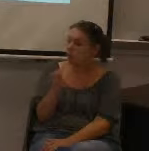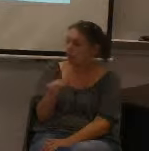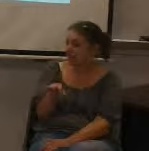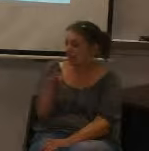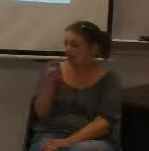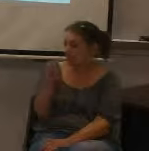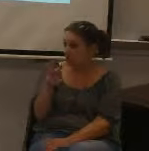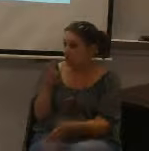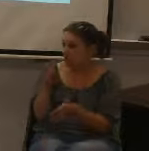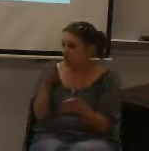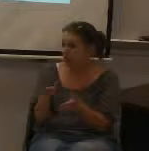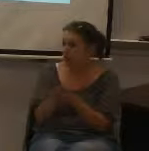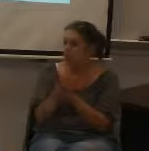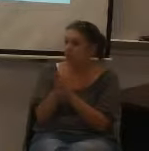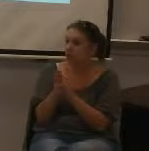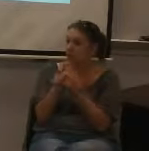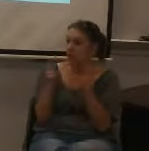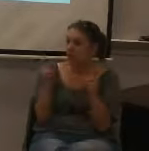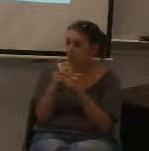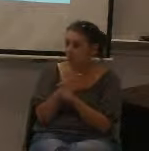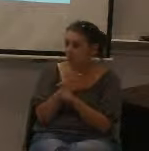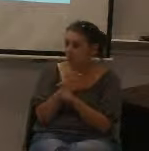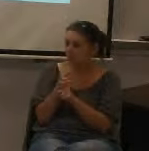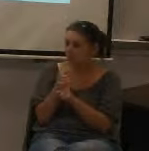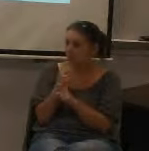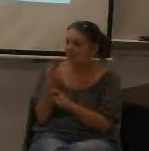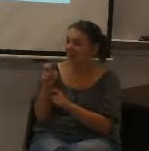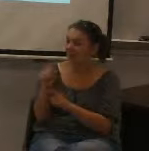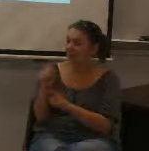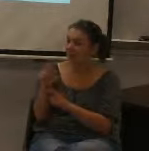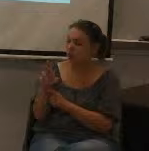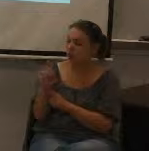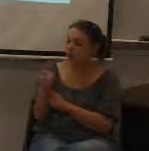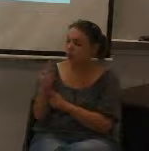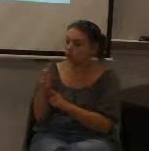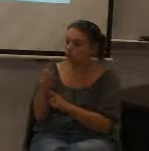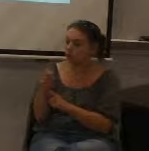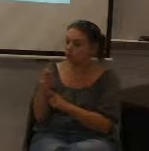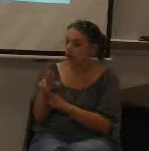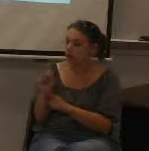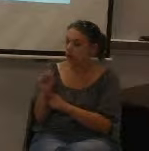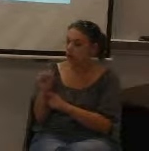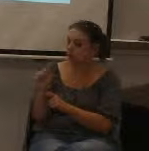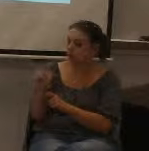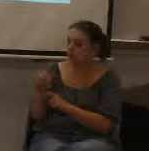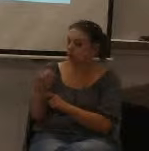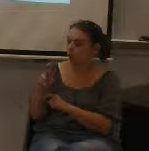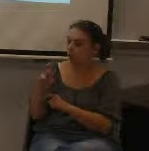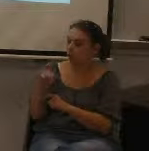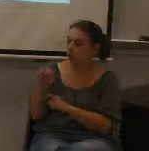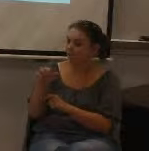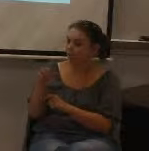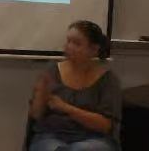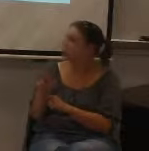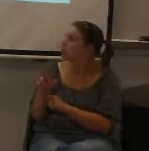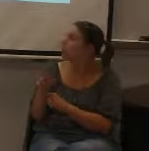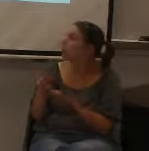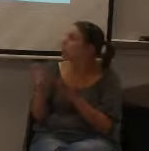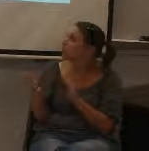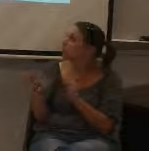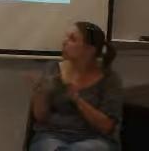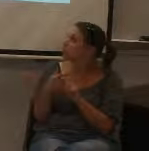paths become very complex when you have a heterogeneous aquifer, as opposed to a homogeneous aquifer where things can just move